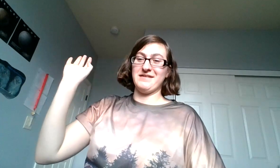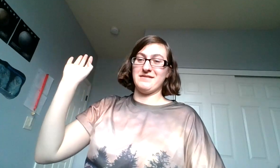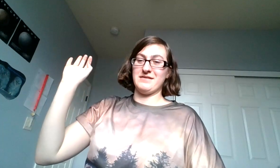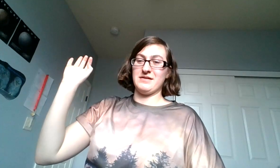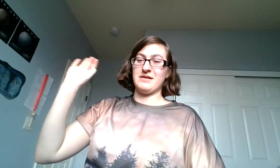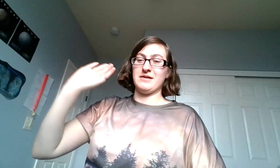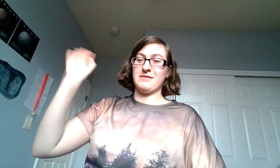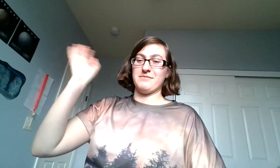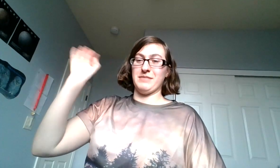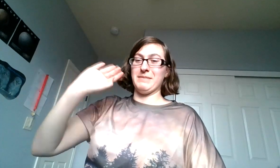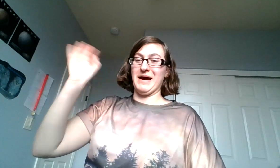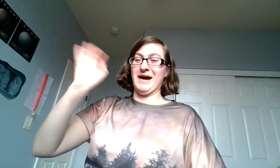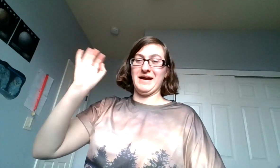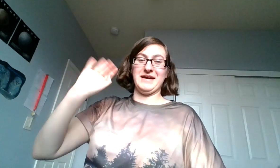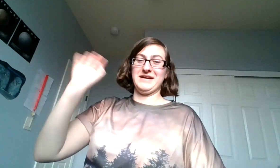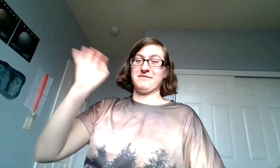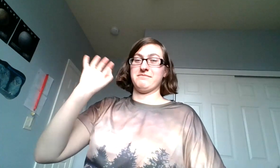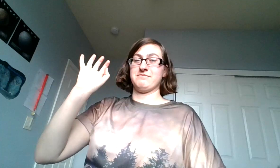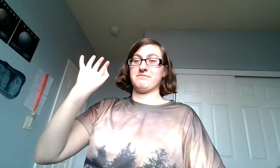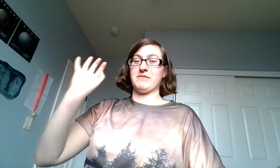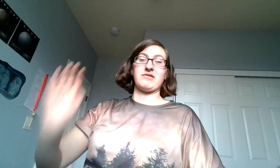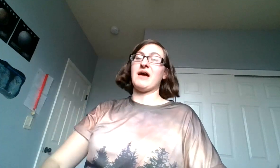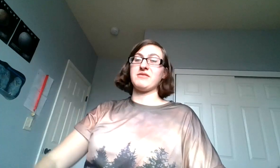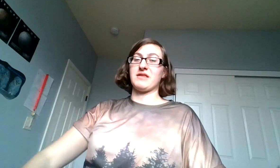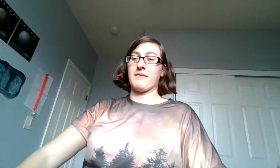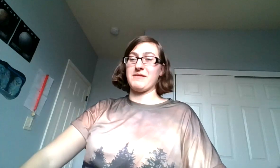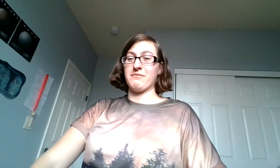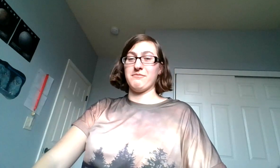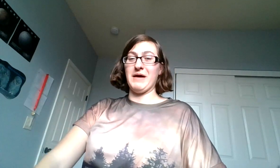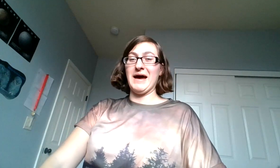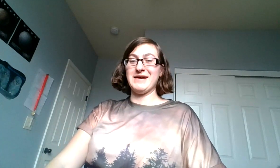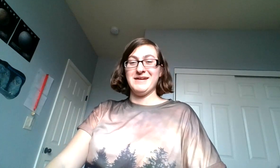Bye bye. Okay, I have to tap now. Bye.